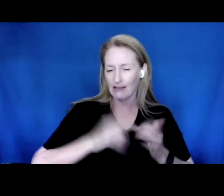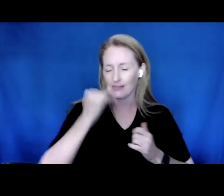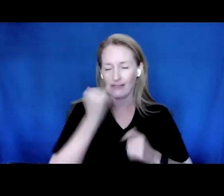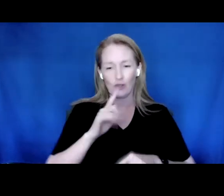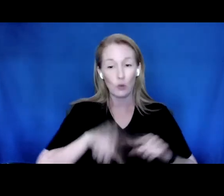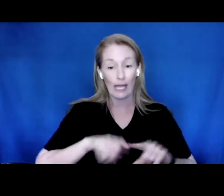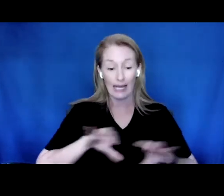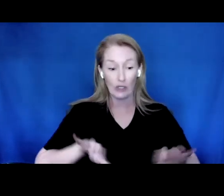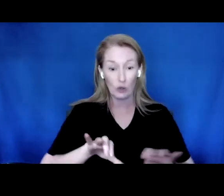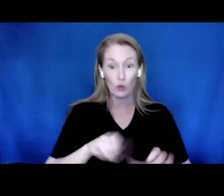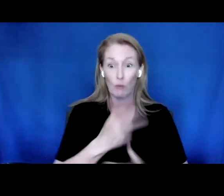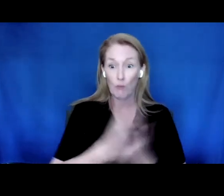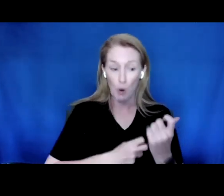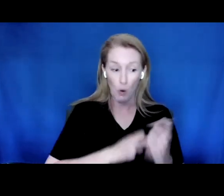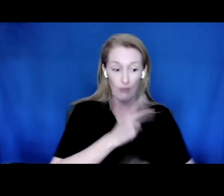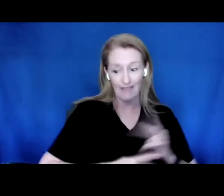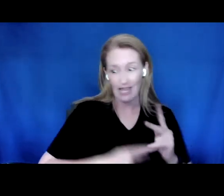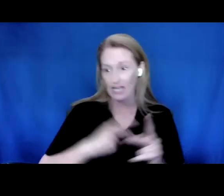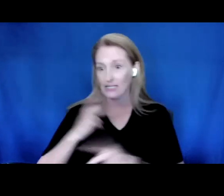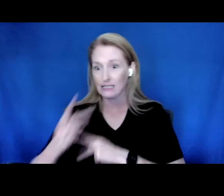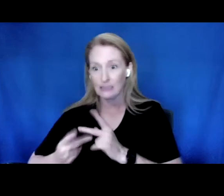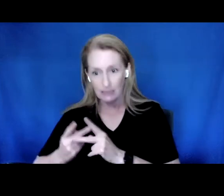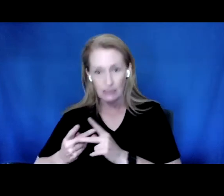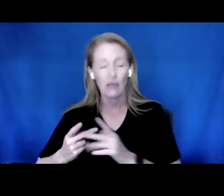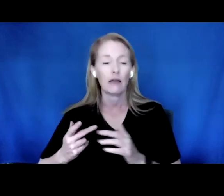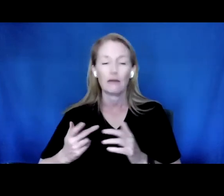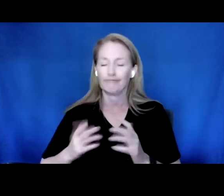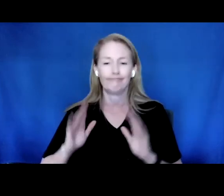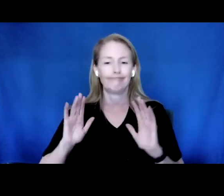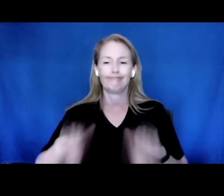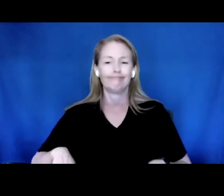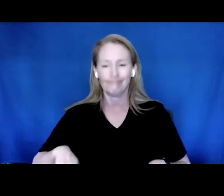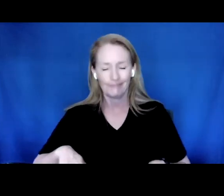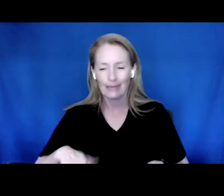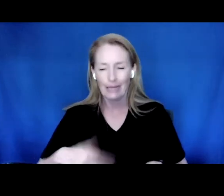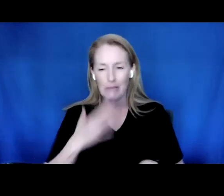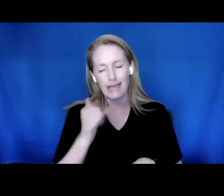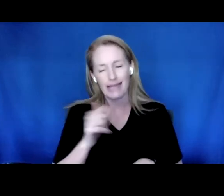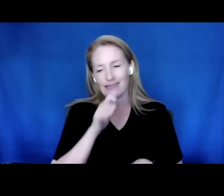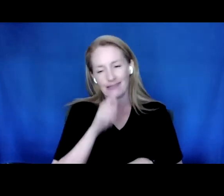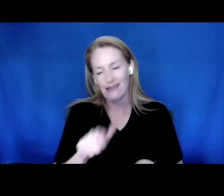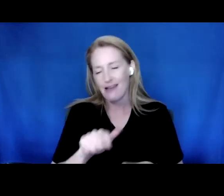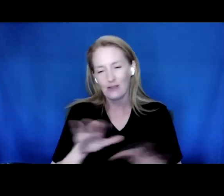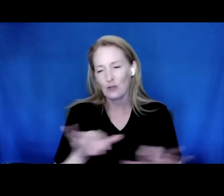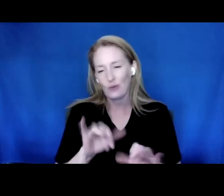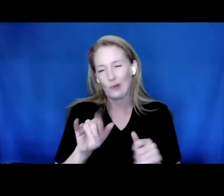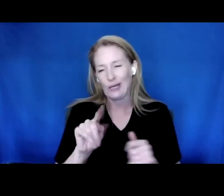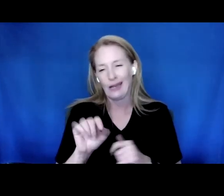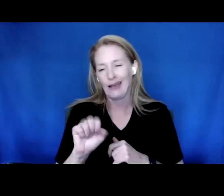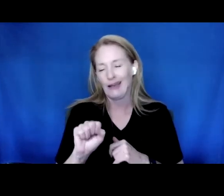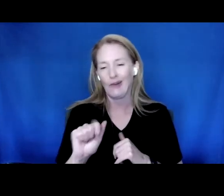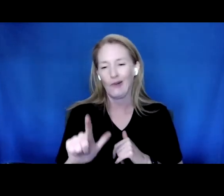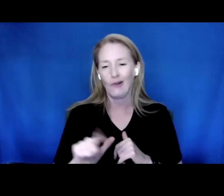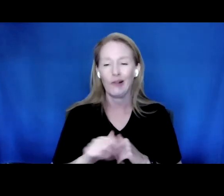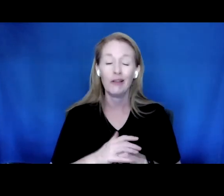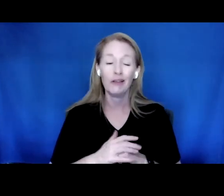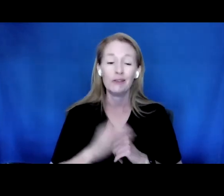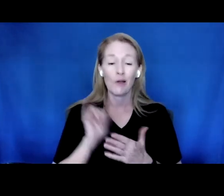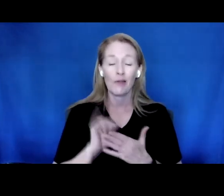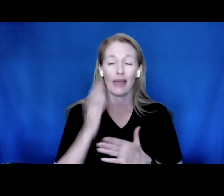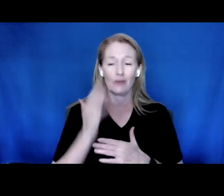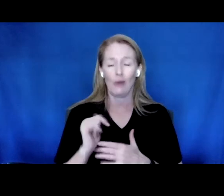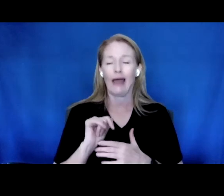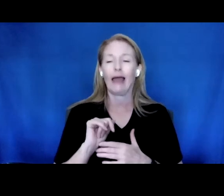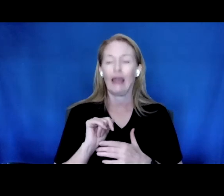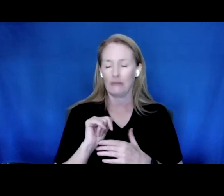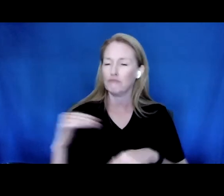phases, it's best to not do it at all. So that's why we ended up doing this at the state level. Good